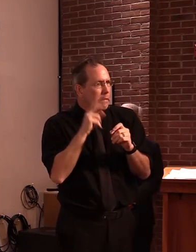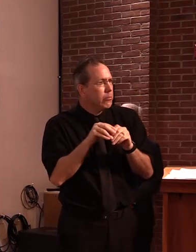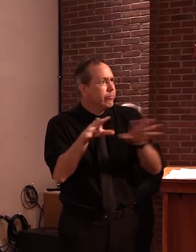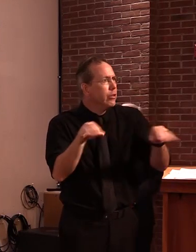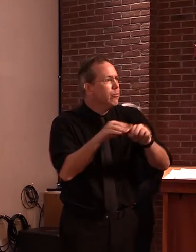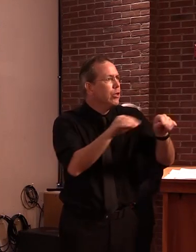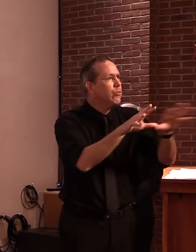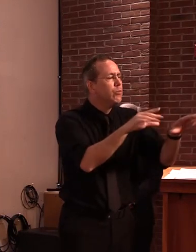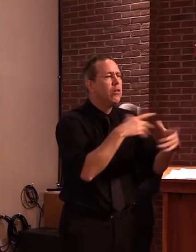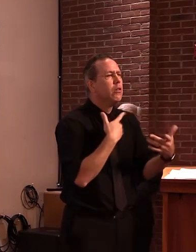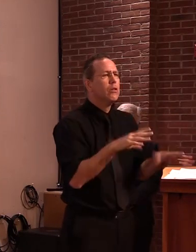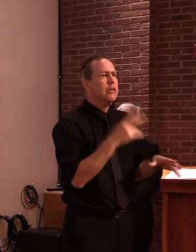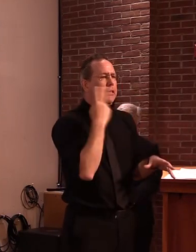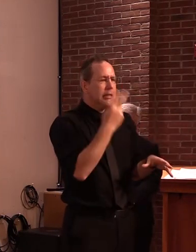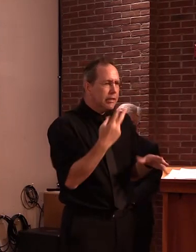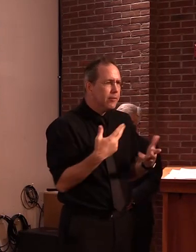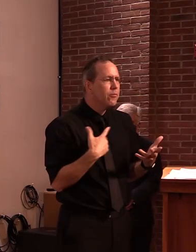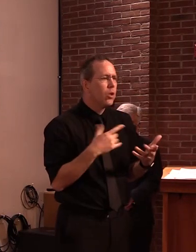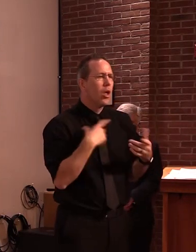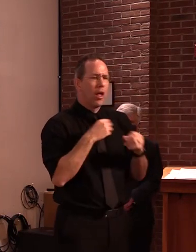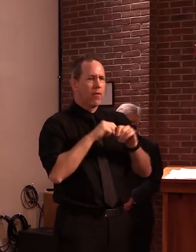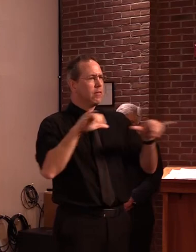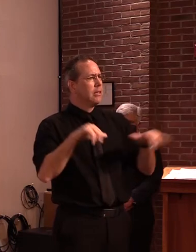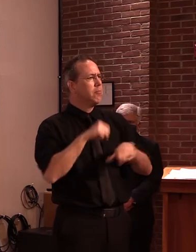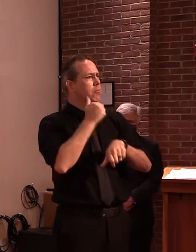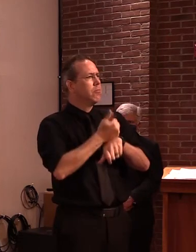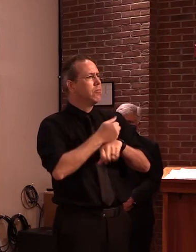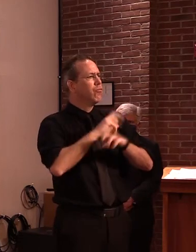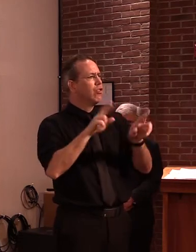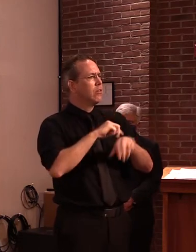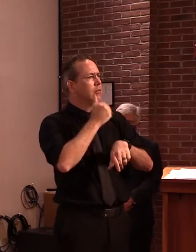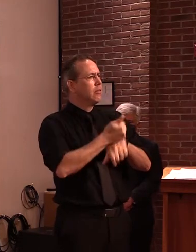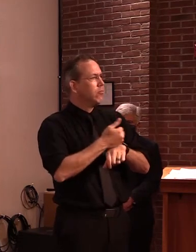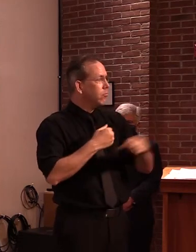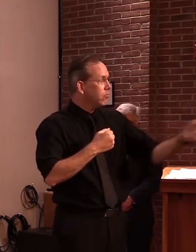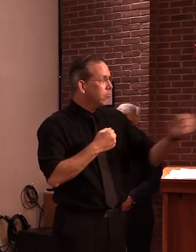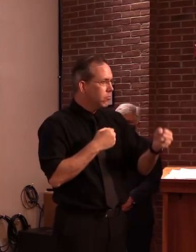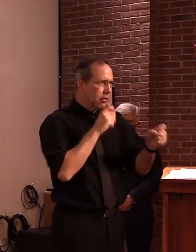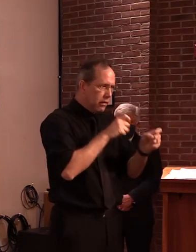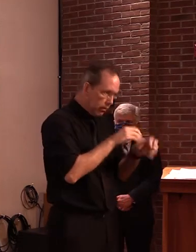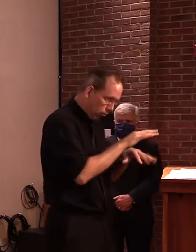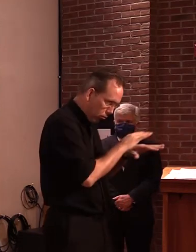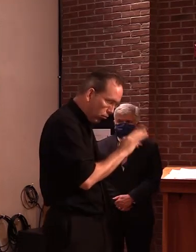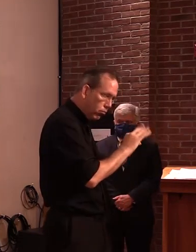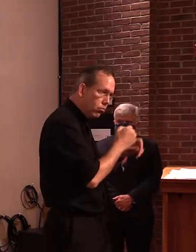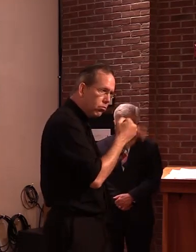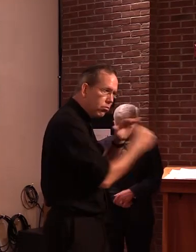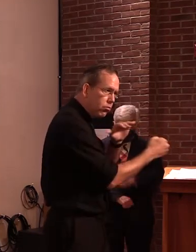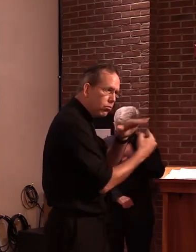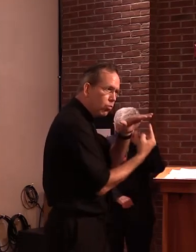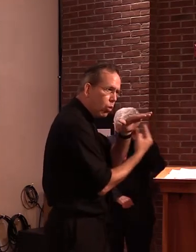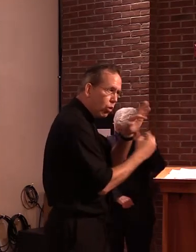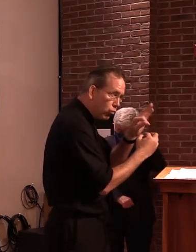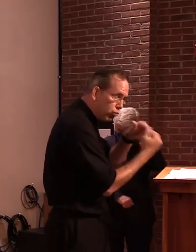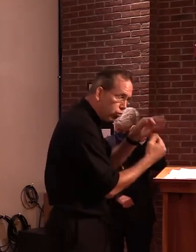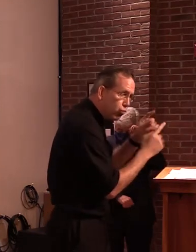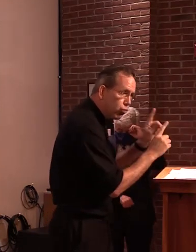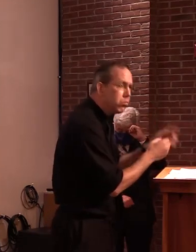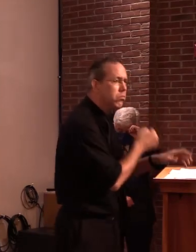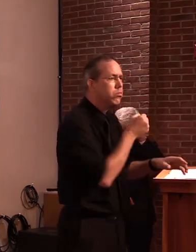guard against that happening. And not only the testing part of the protocols, but the quarantine part of the